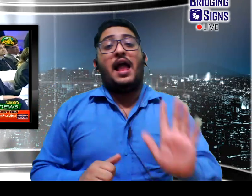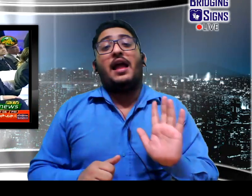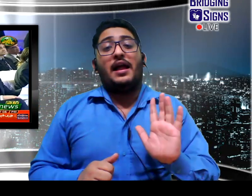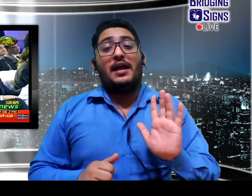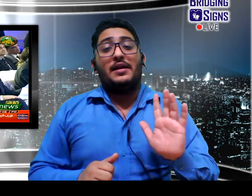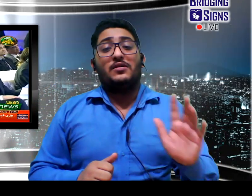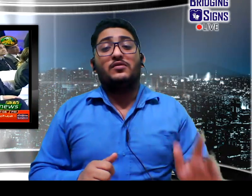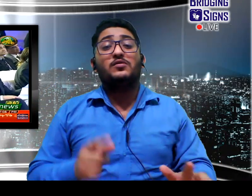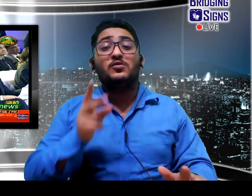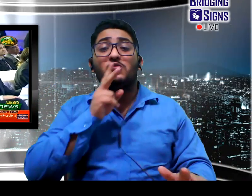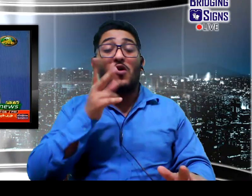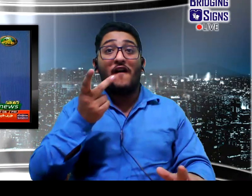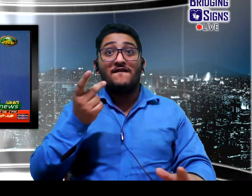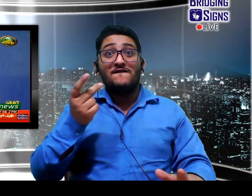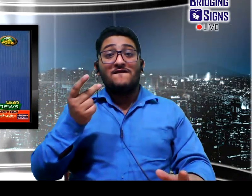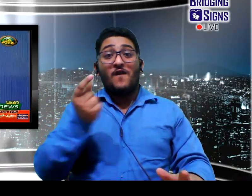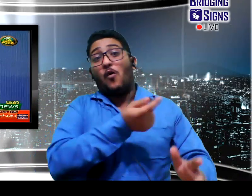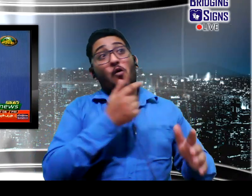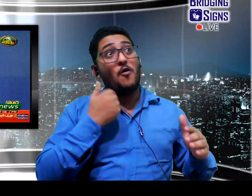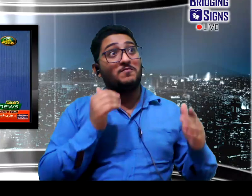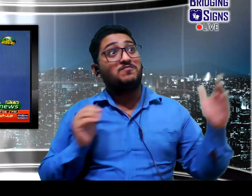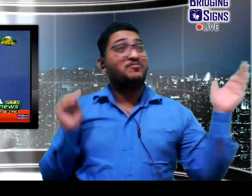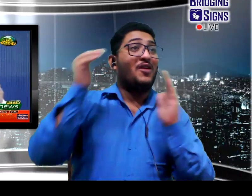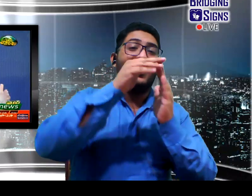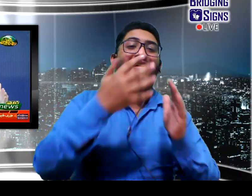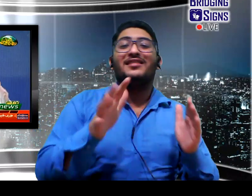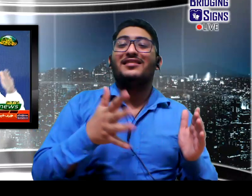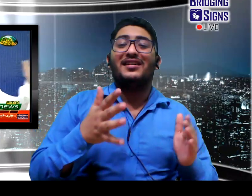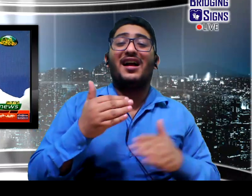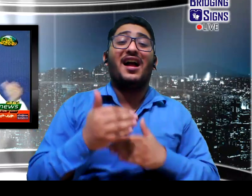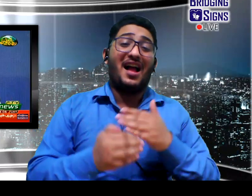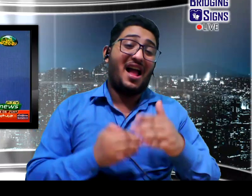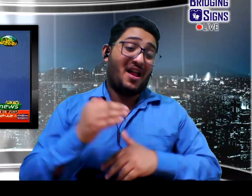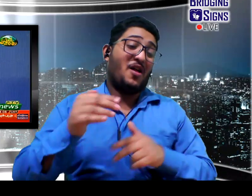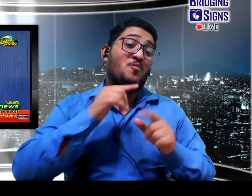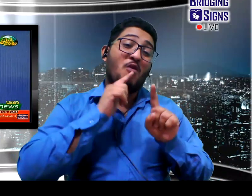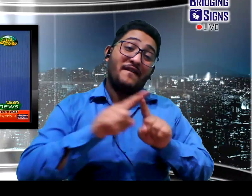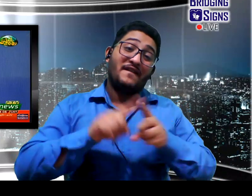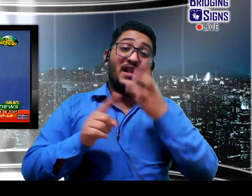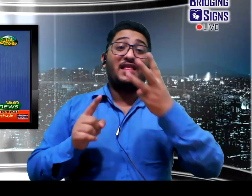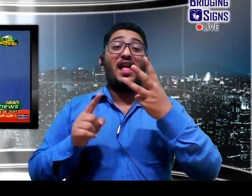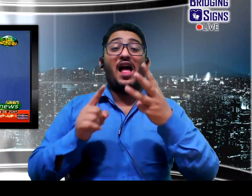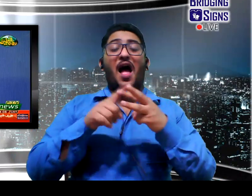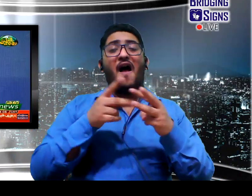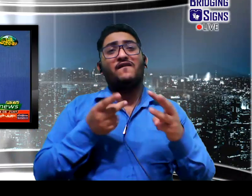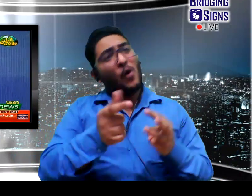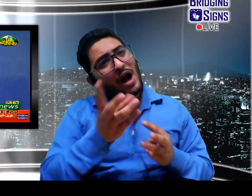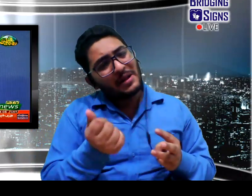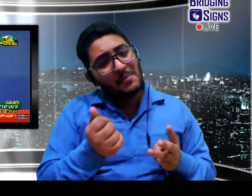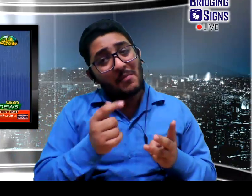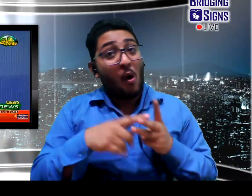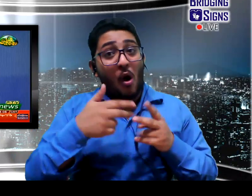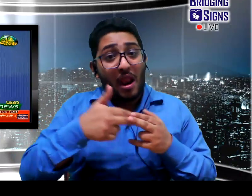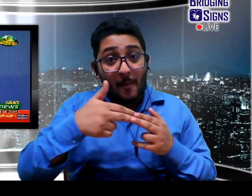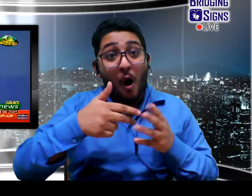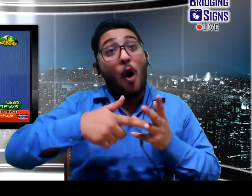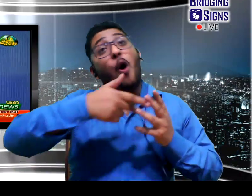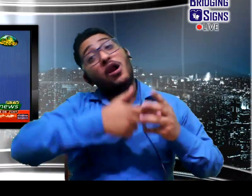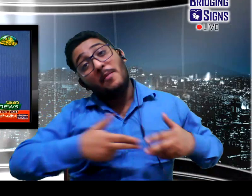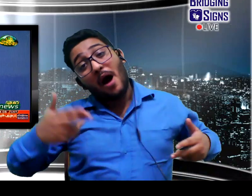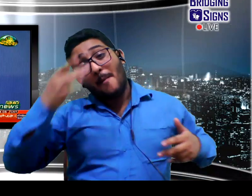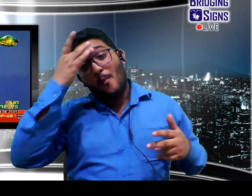are certain short-term challenges, there are medium and long-term challenges. In my